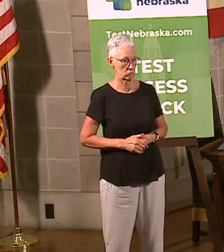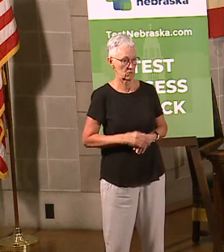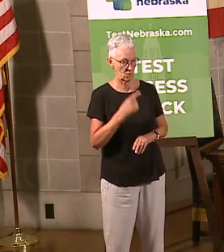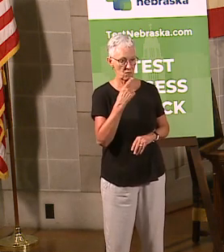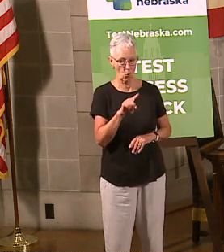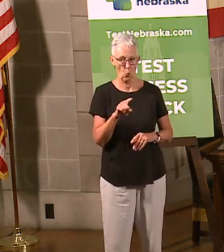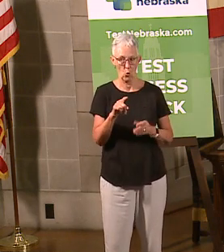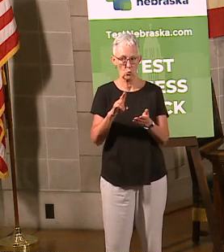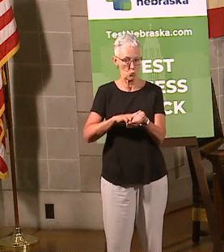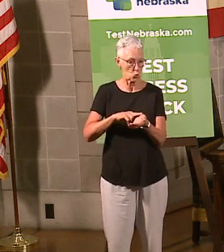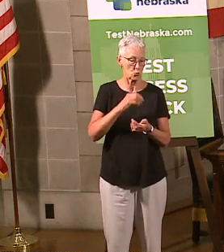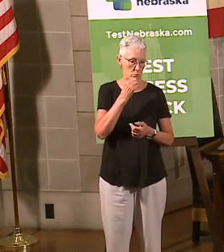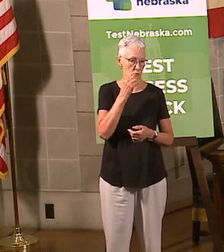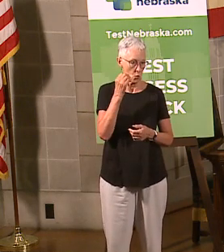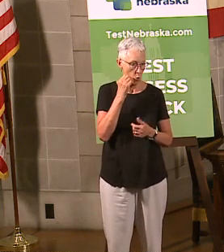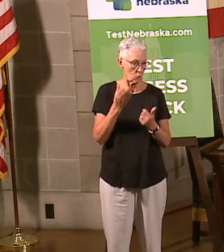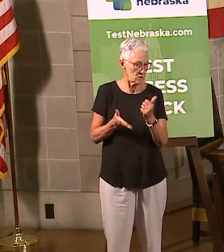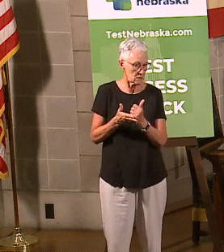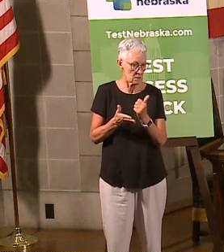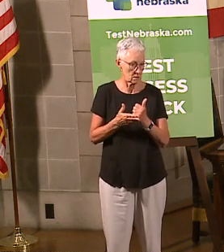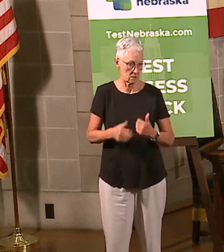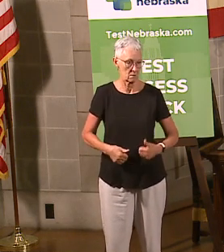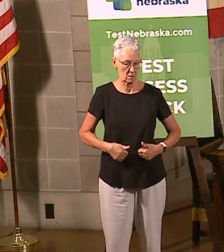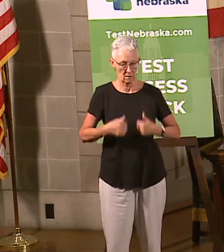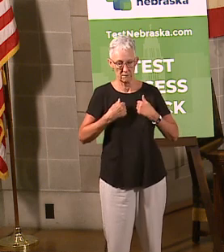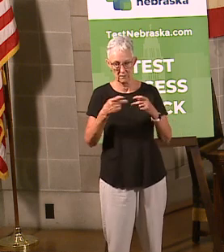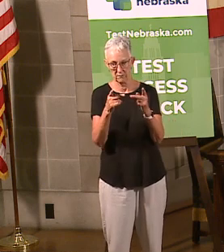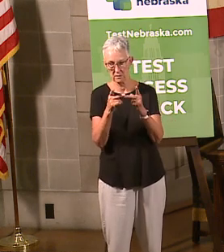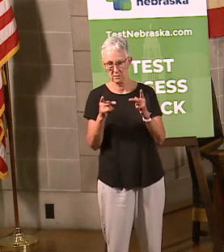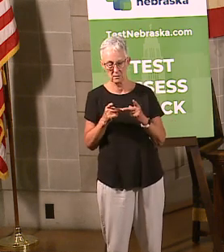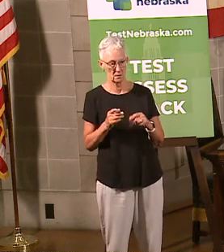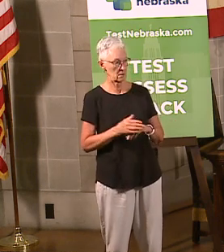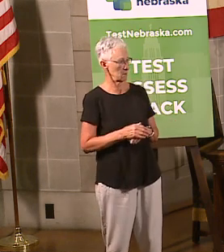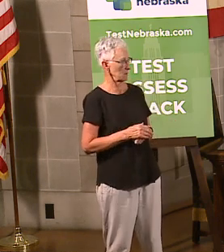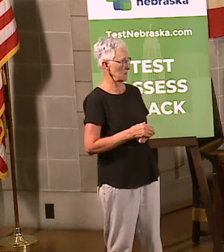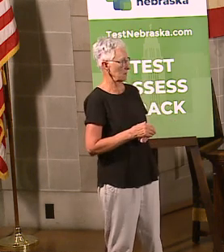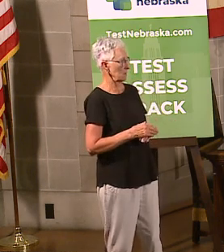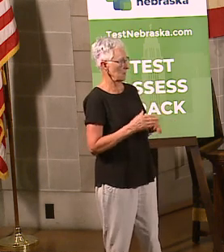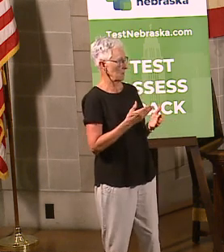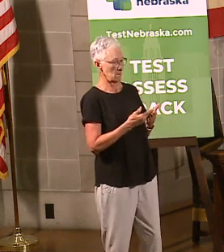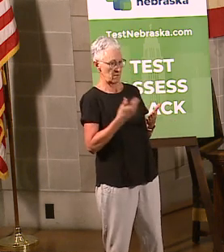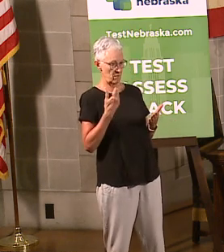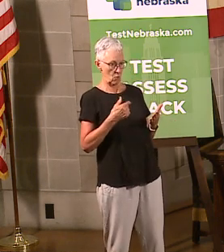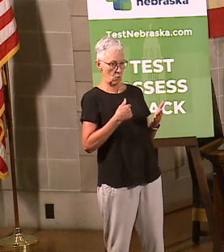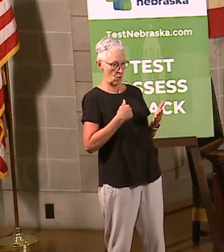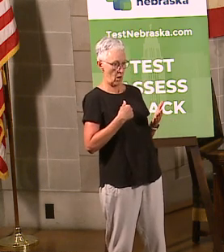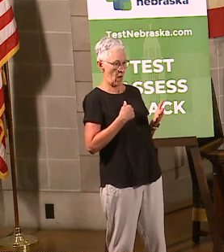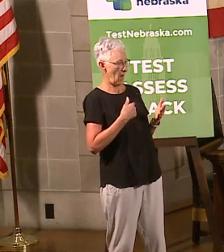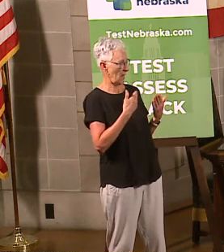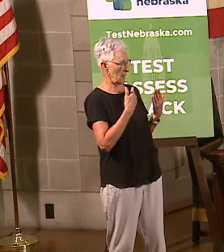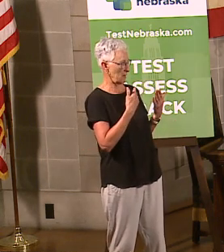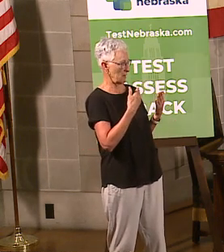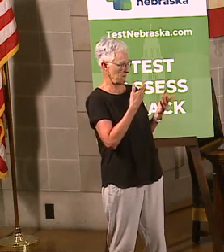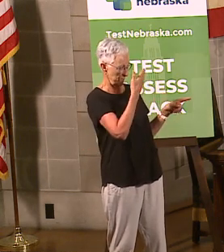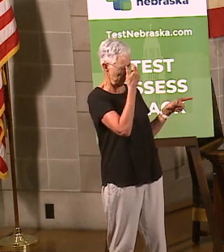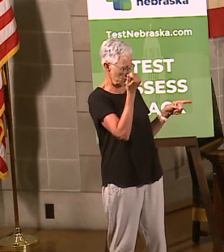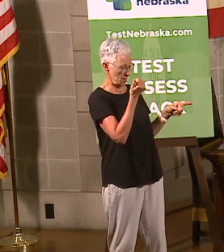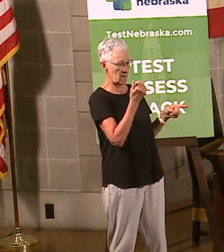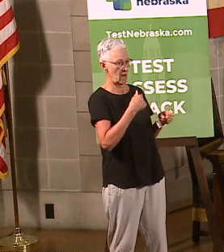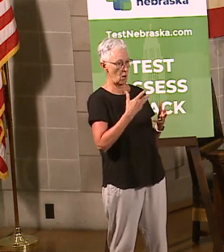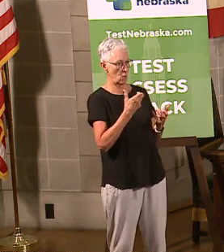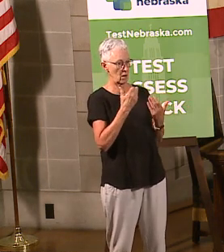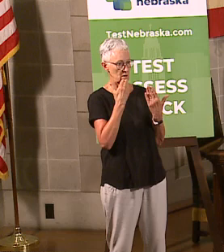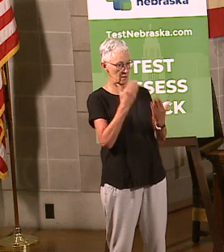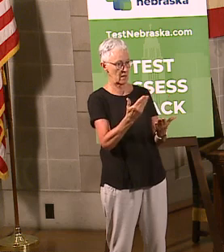long-term care facilities are concerned. Before I leave long-term care facilities, I do want to also thank Dr. Ashraf, who's sitting